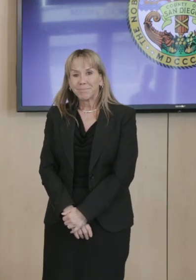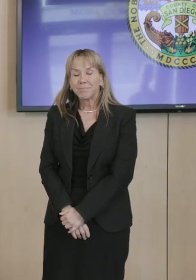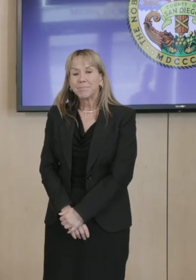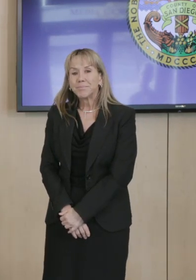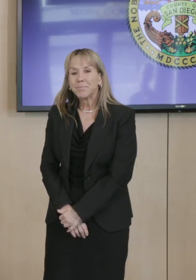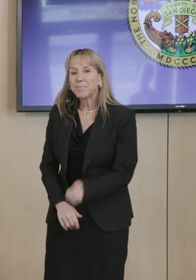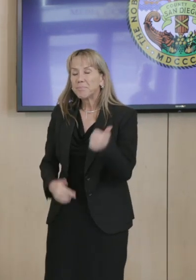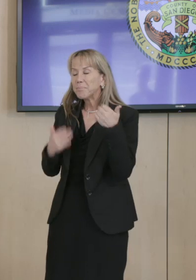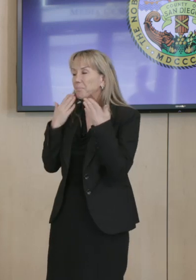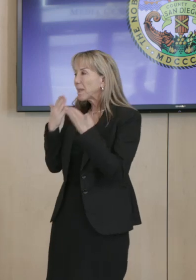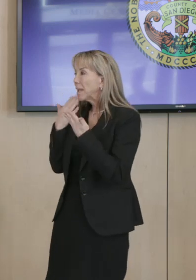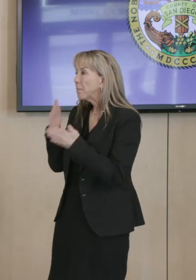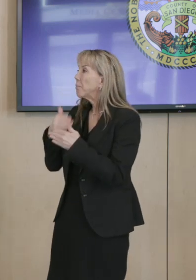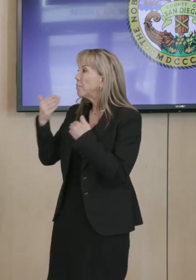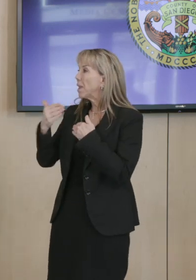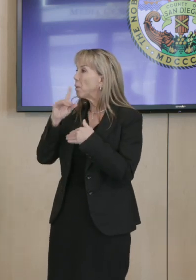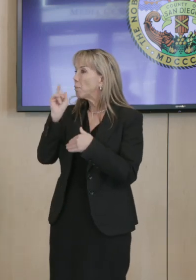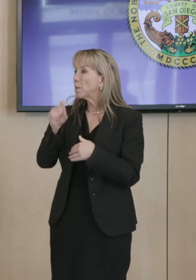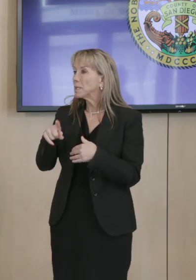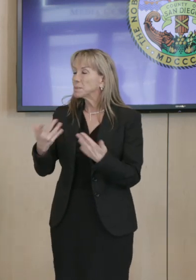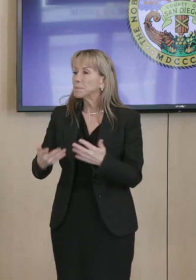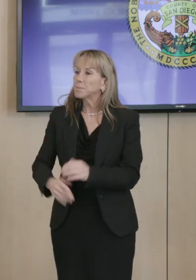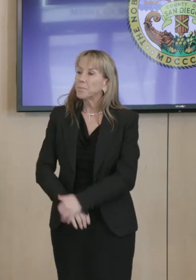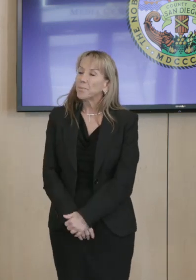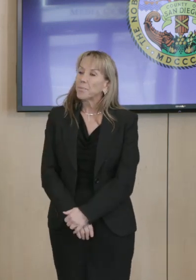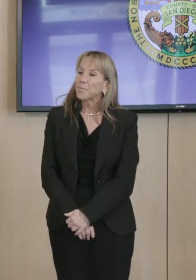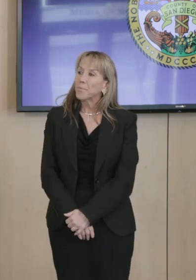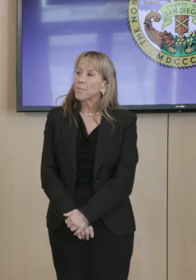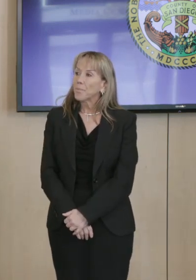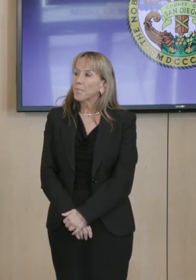Thank you. Okay, next question.